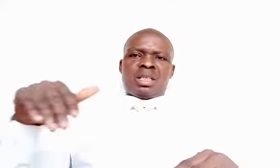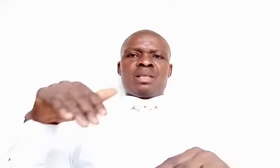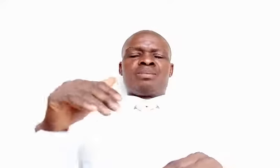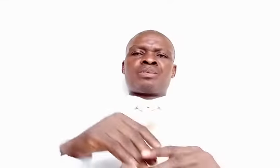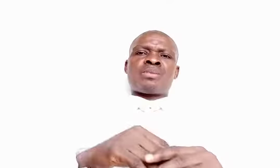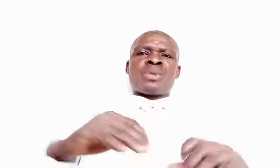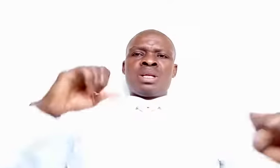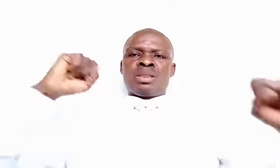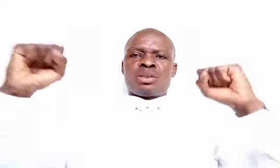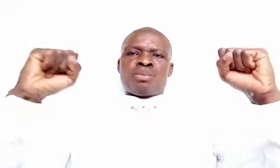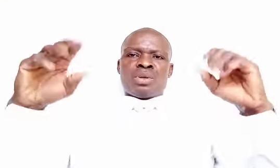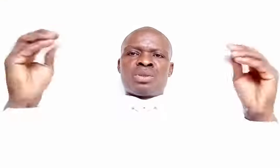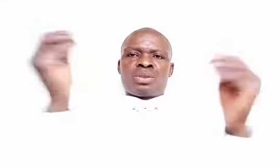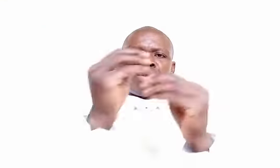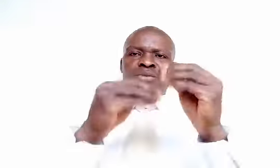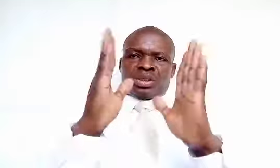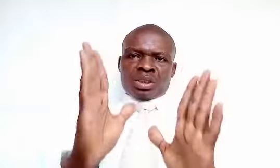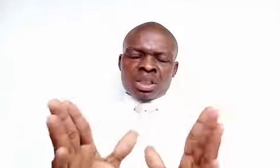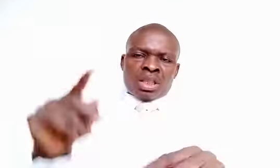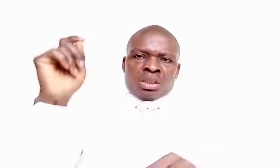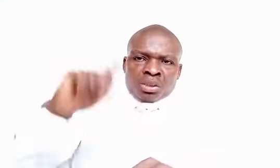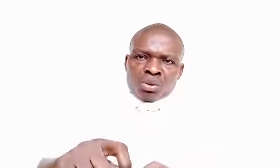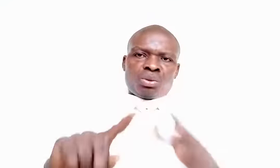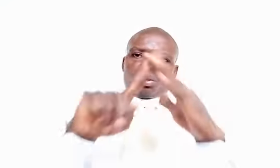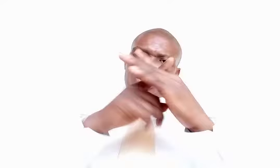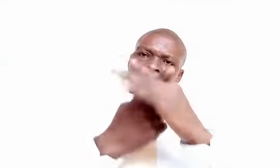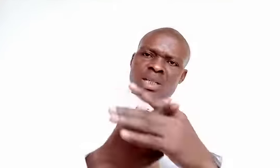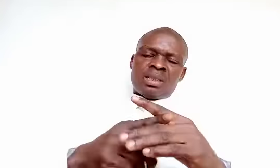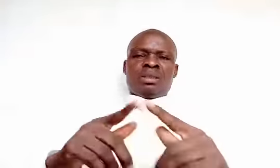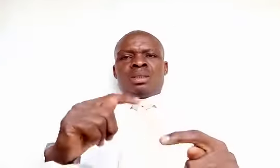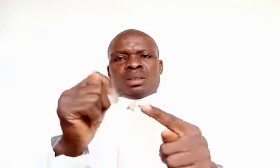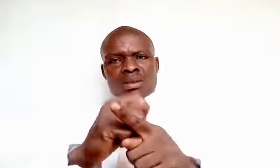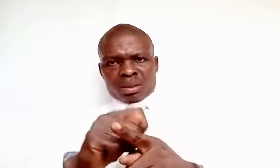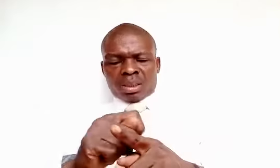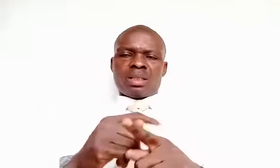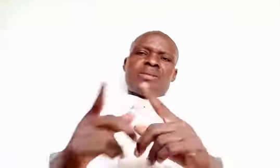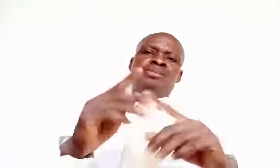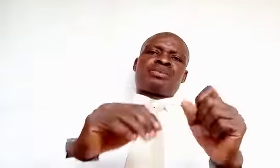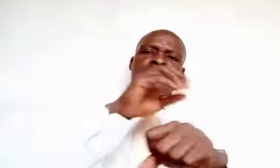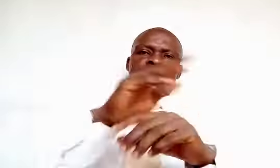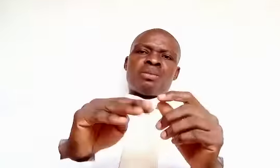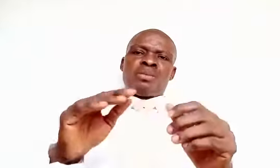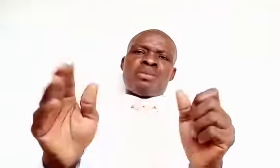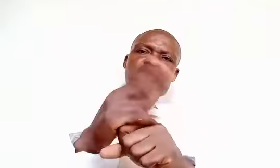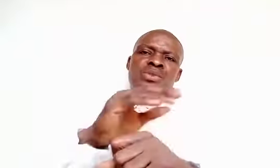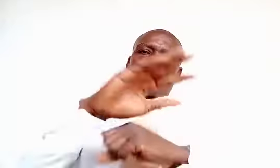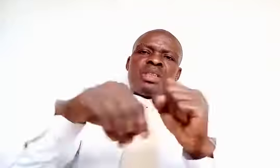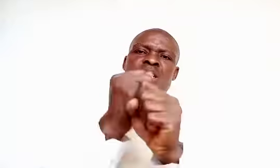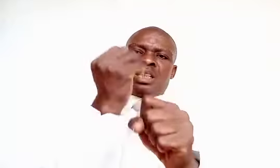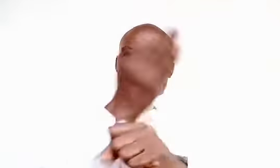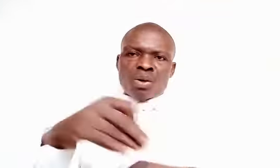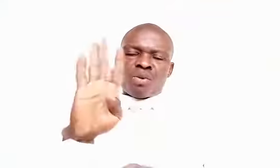Sports officials should start training children from the age of 4 or 5 in neighborhood